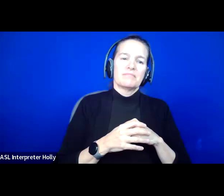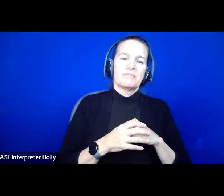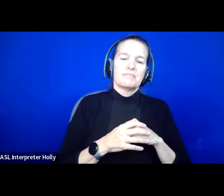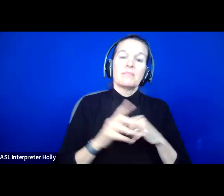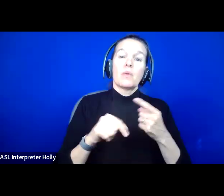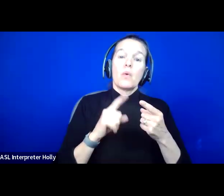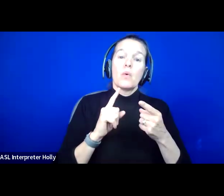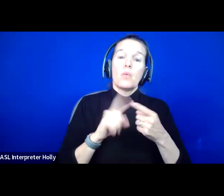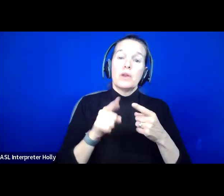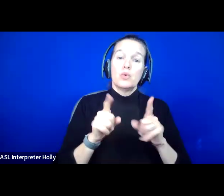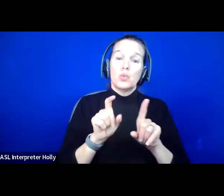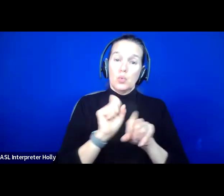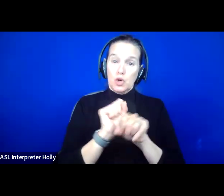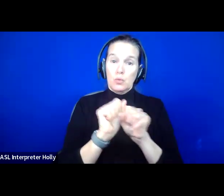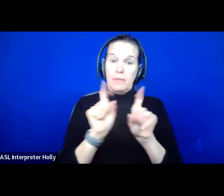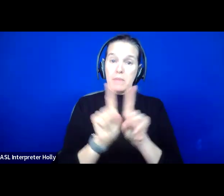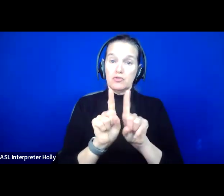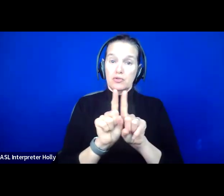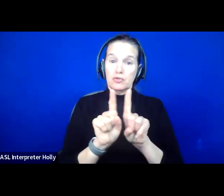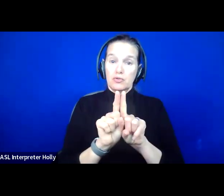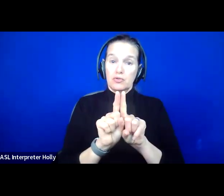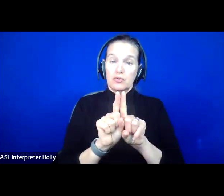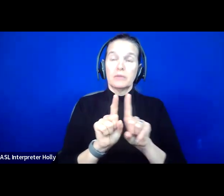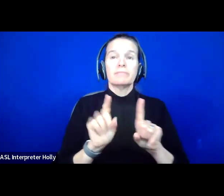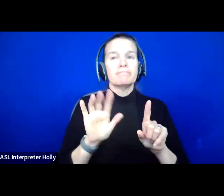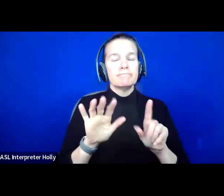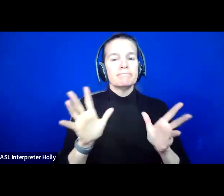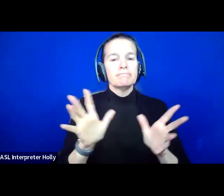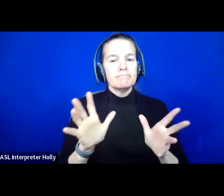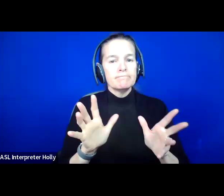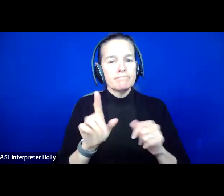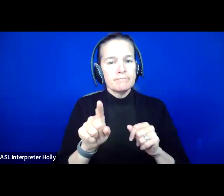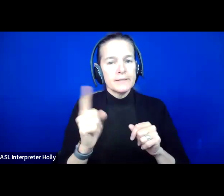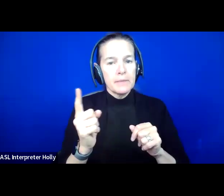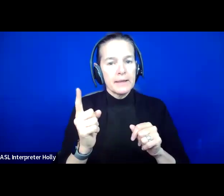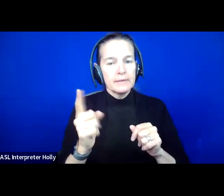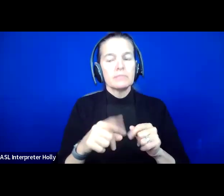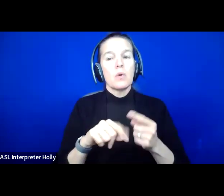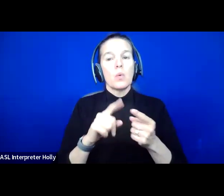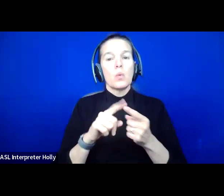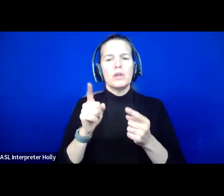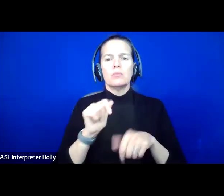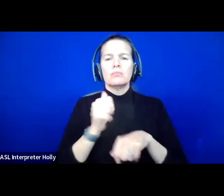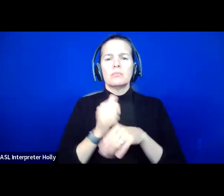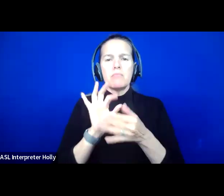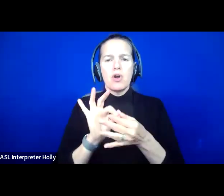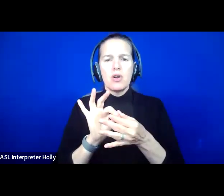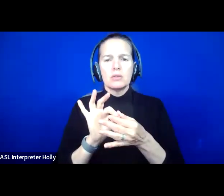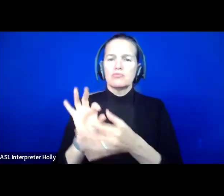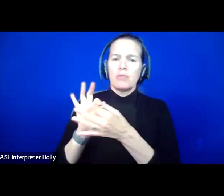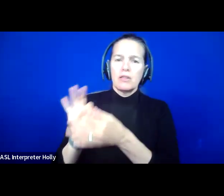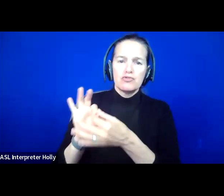When you are working with a mentor, what I really encourage you to do is once you've created that bond and created that relationship with them and you